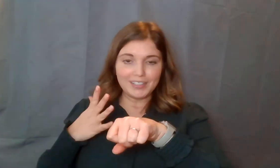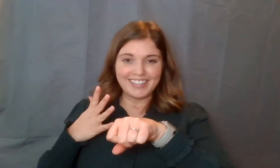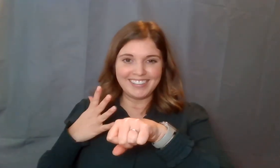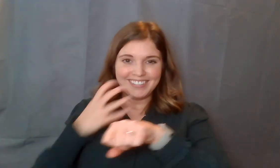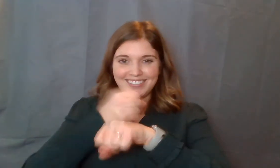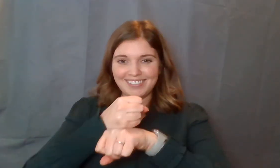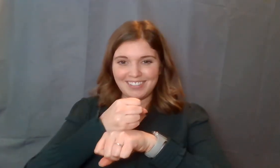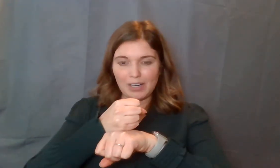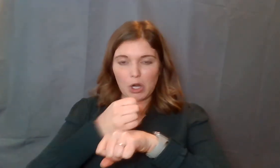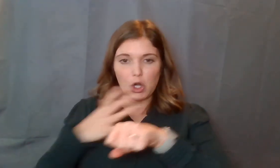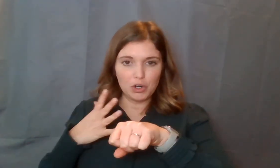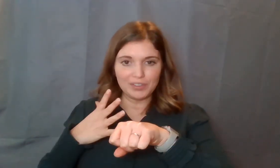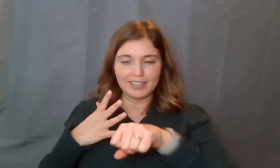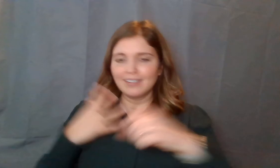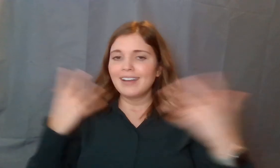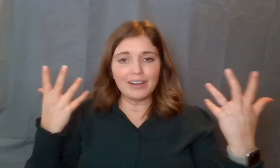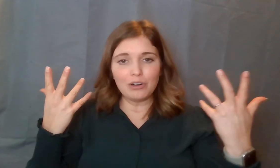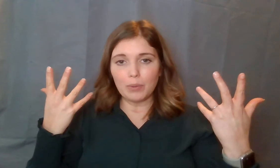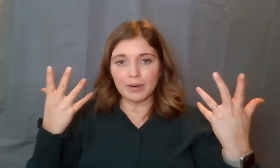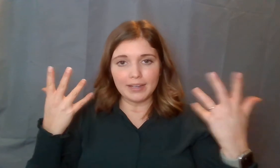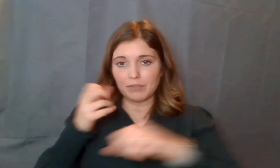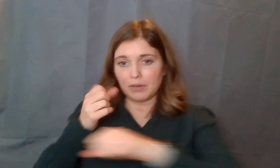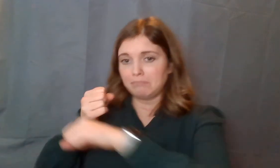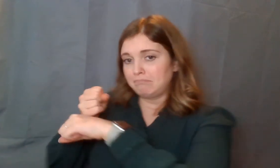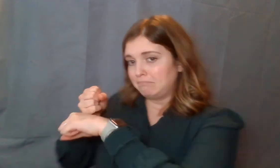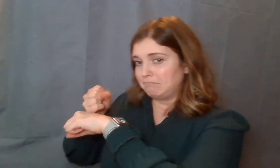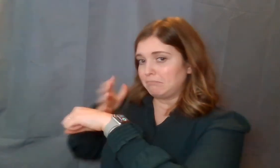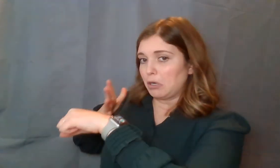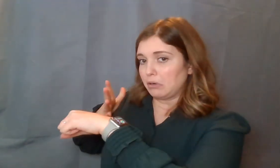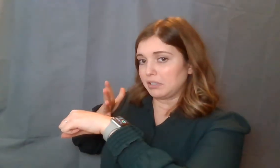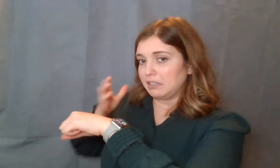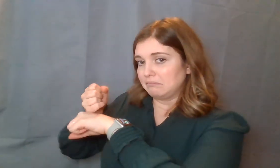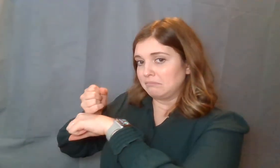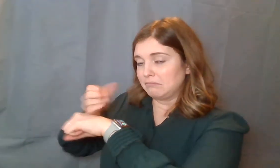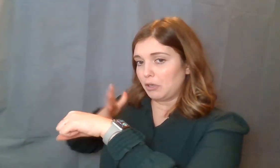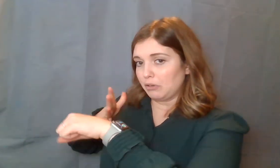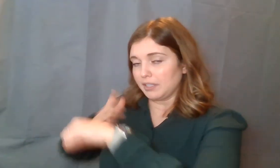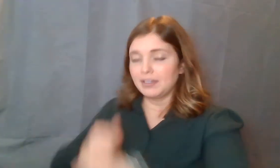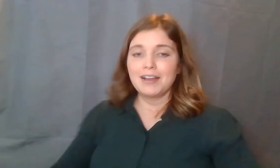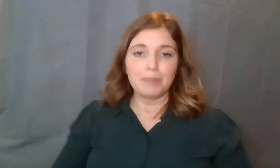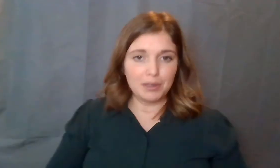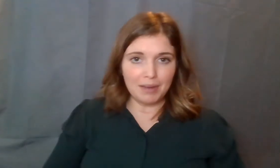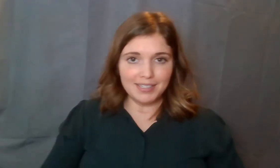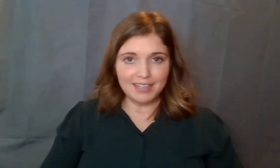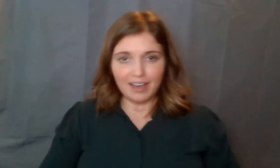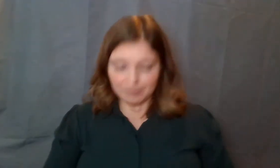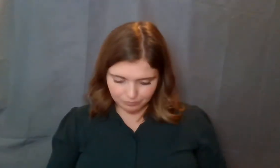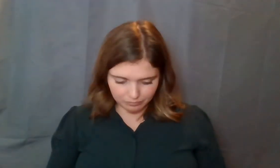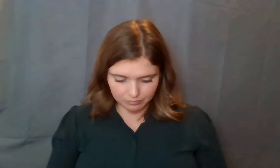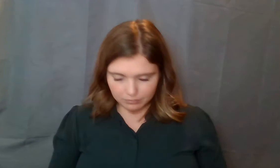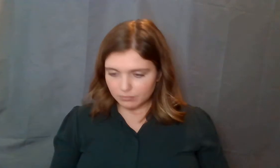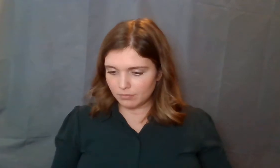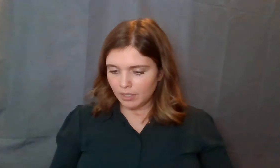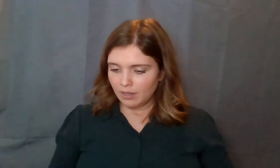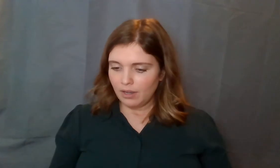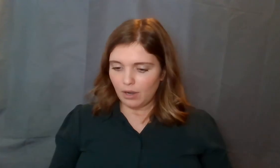Early. Early. I don't know where it came from. Early. Early. But you might see that.